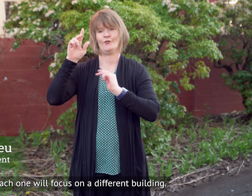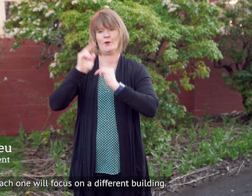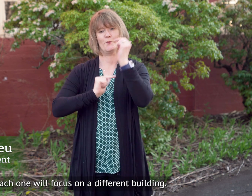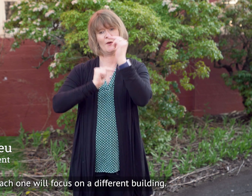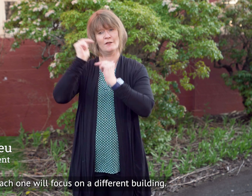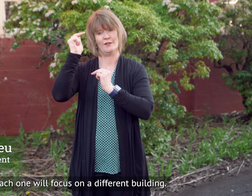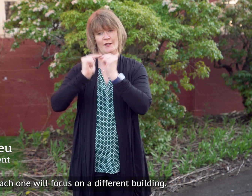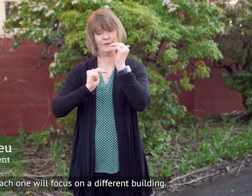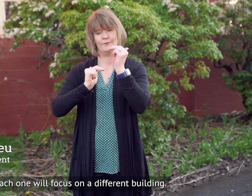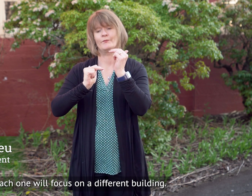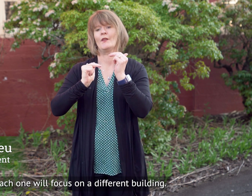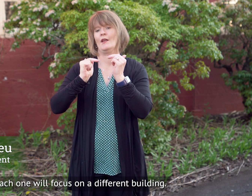building.